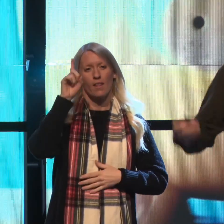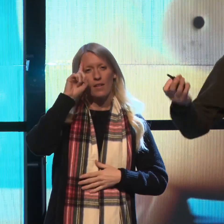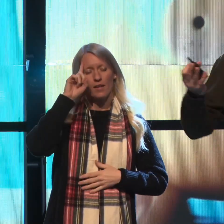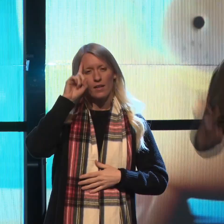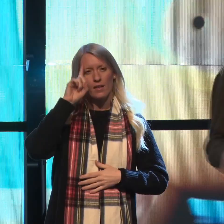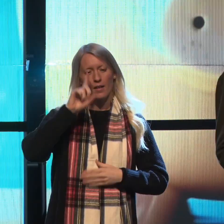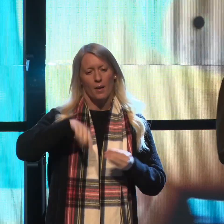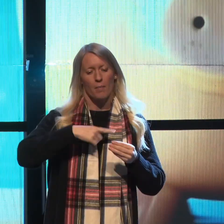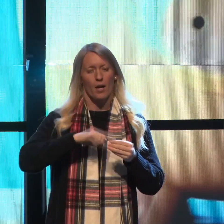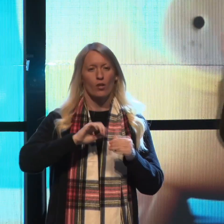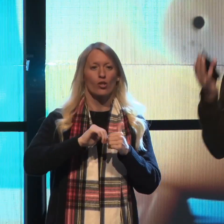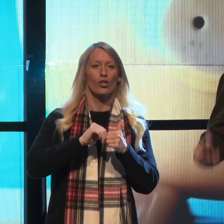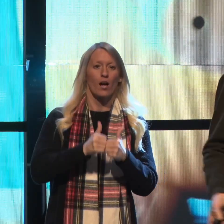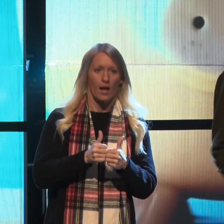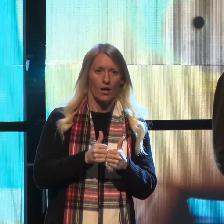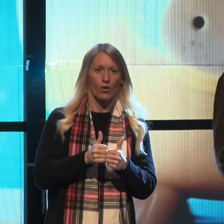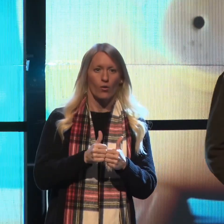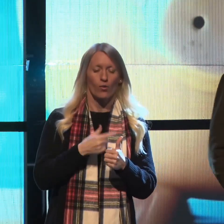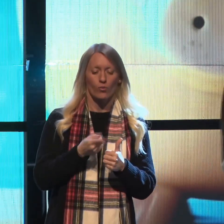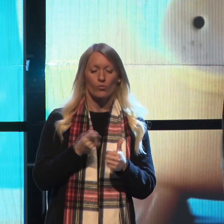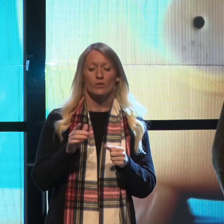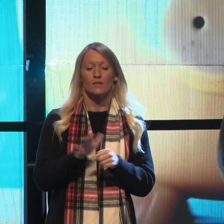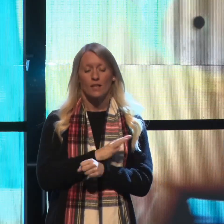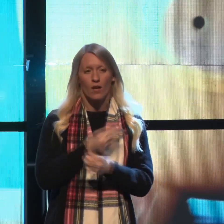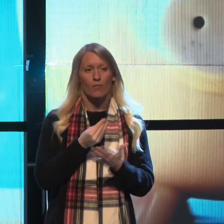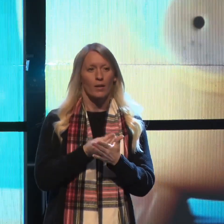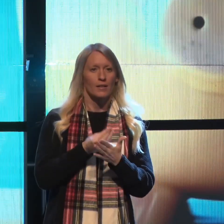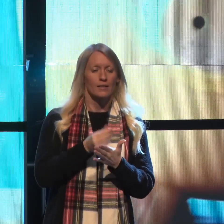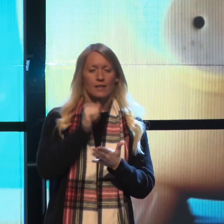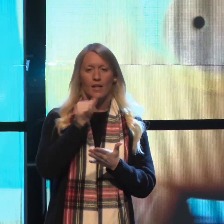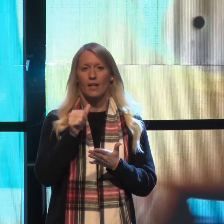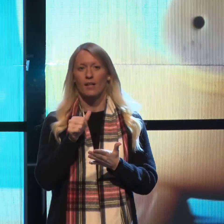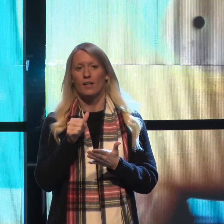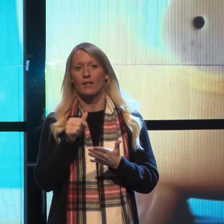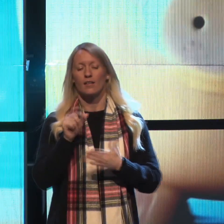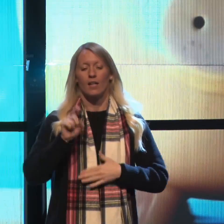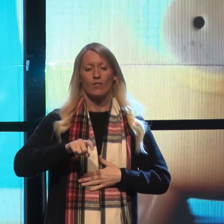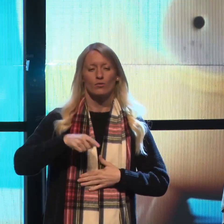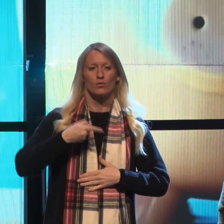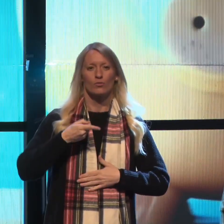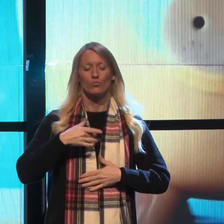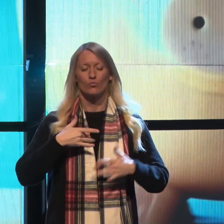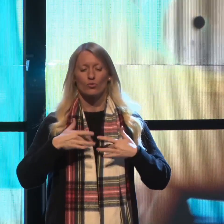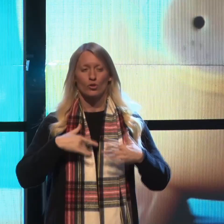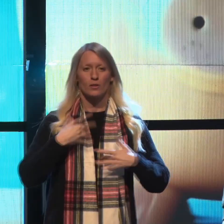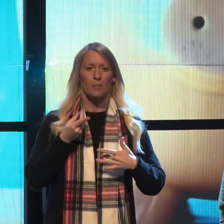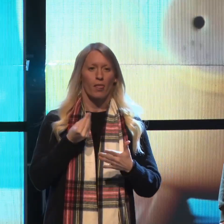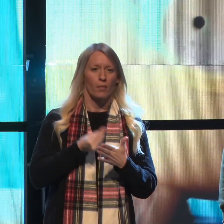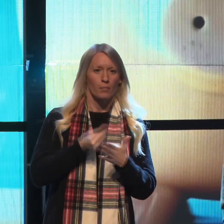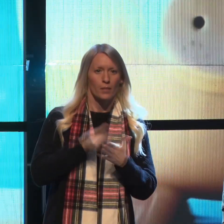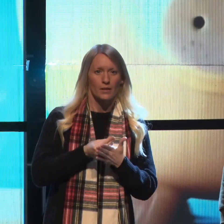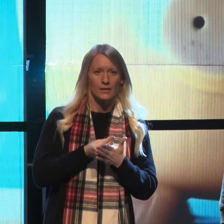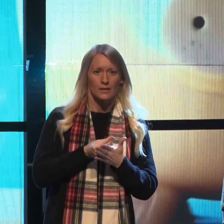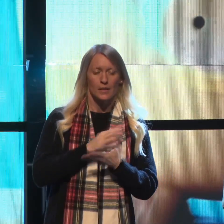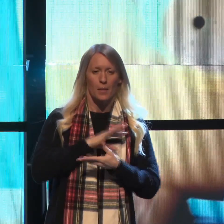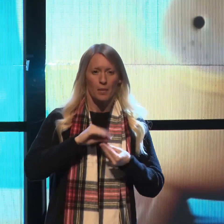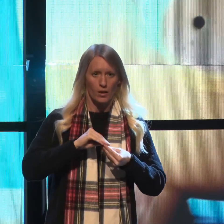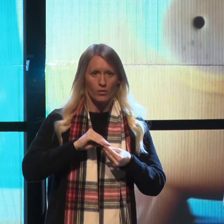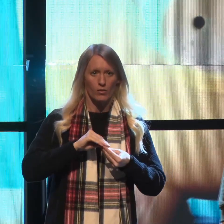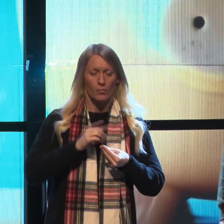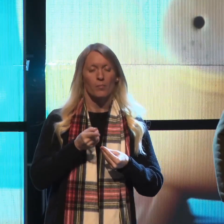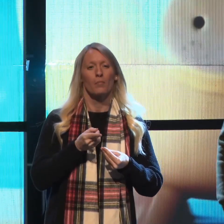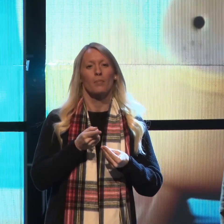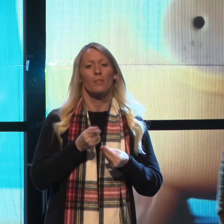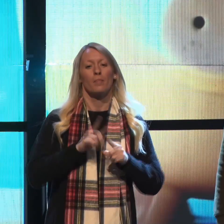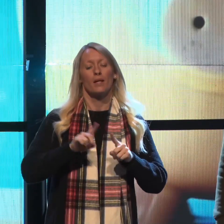It's just there's enough money. You don't have to worry about the balance. But maybe there's this sense of, but maybe I could be more intentional and I